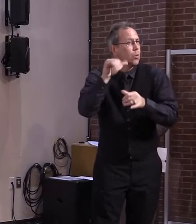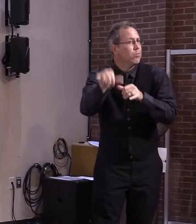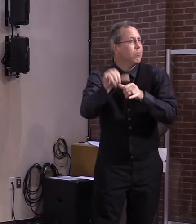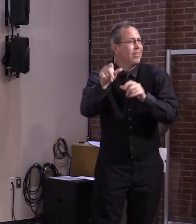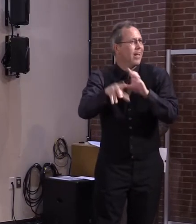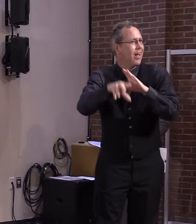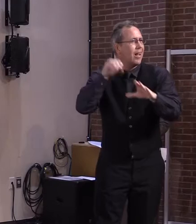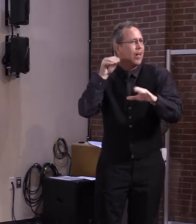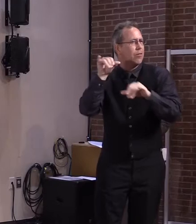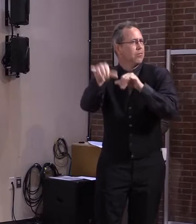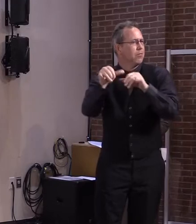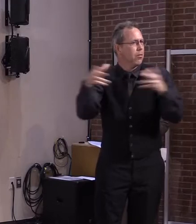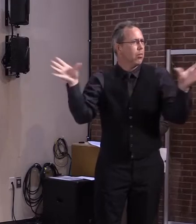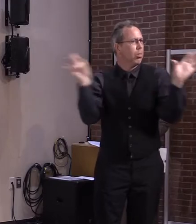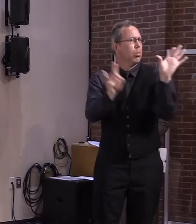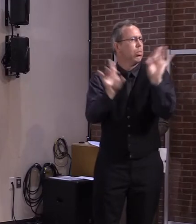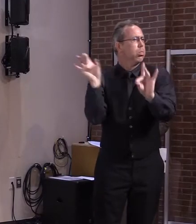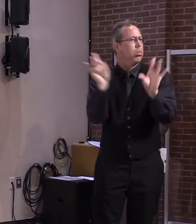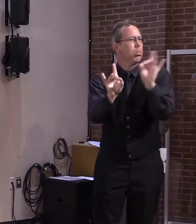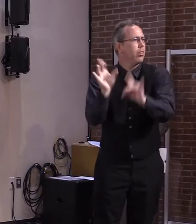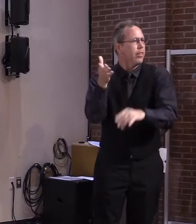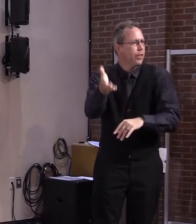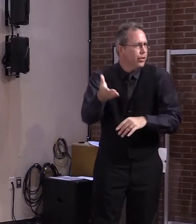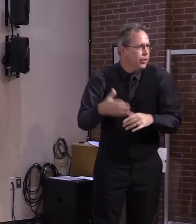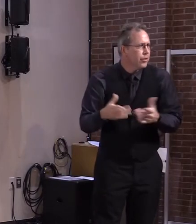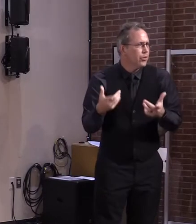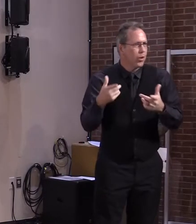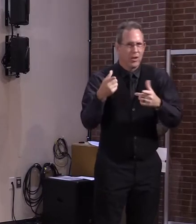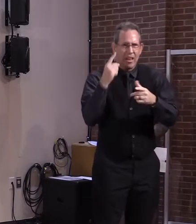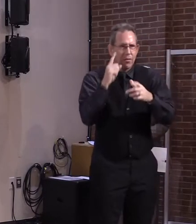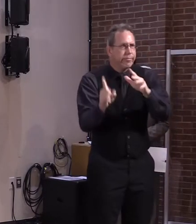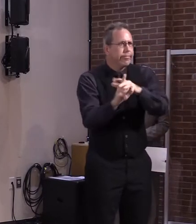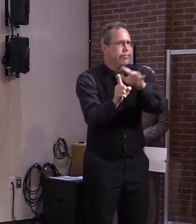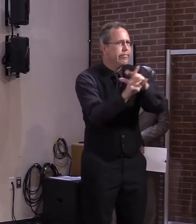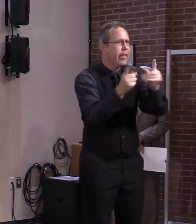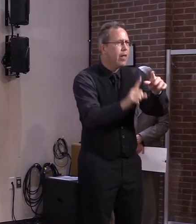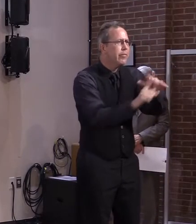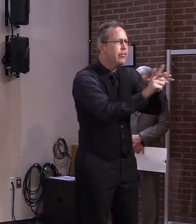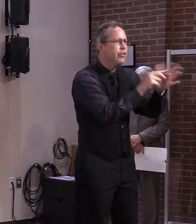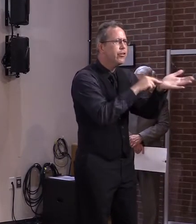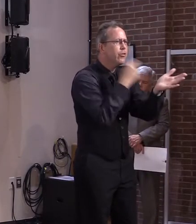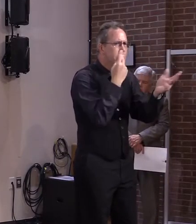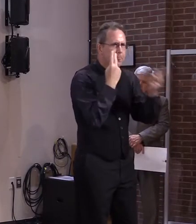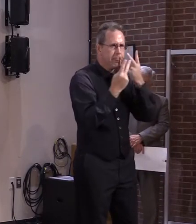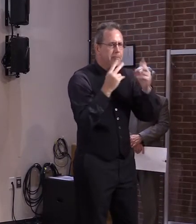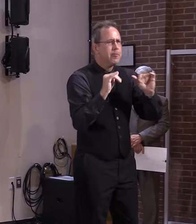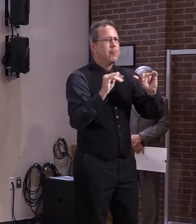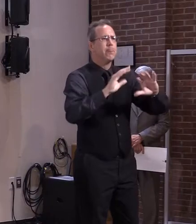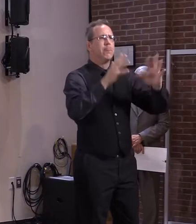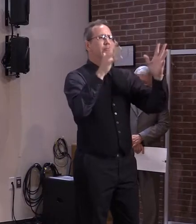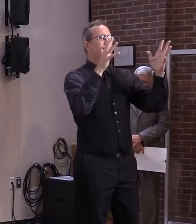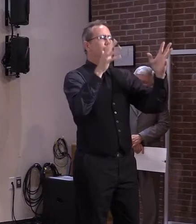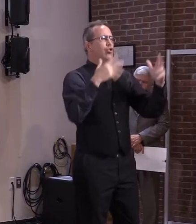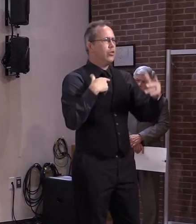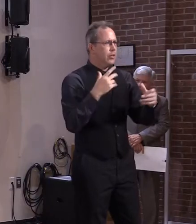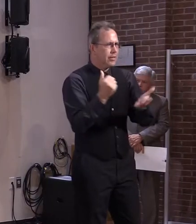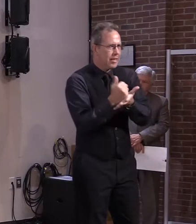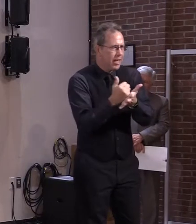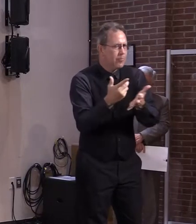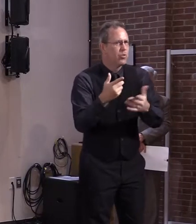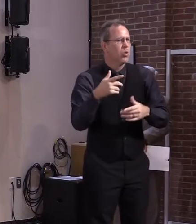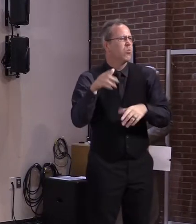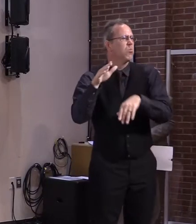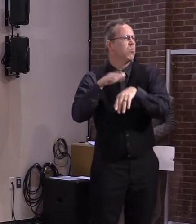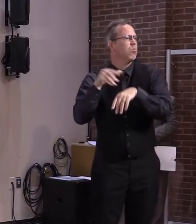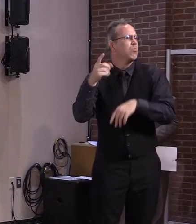which Dr. Levine has discussed multiple times at these briefings in recent weeks. While this is data